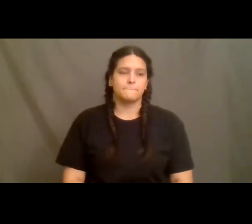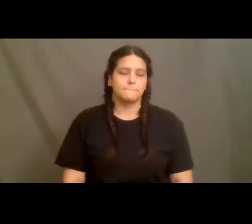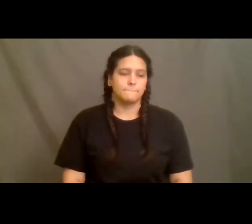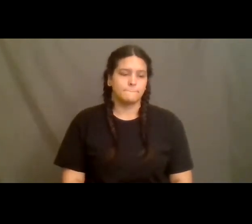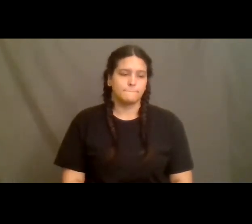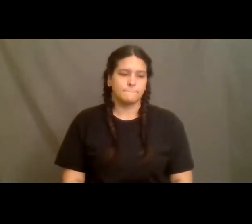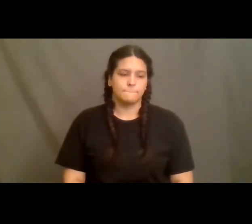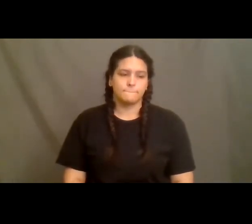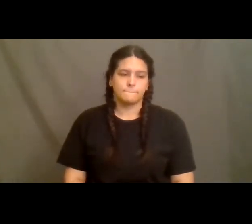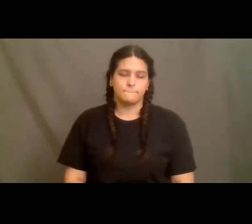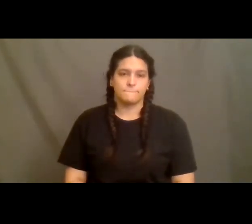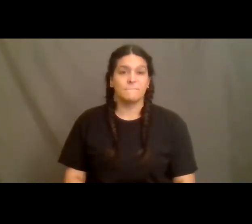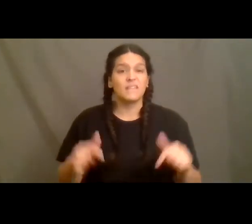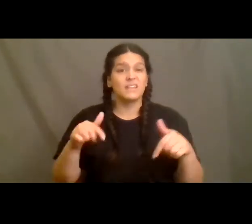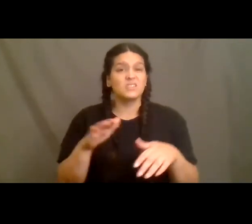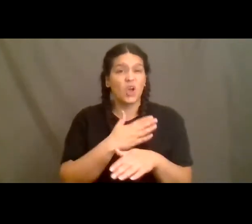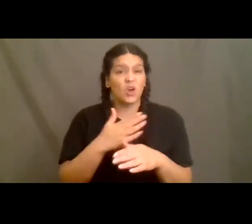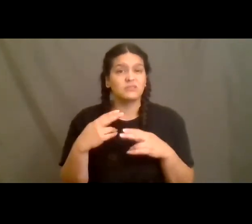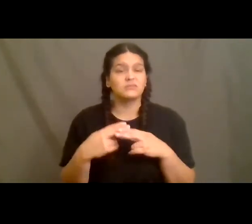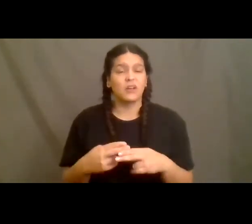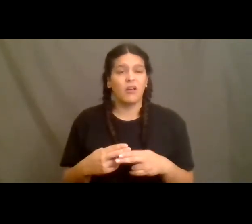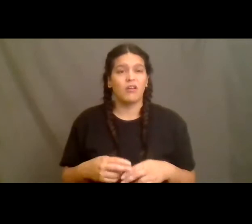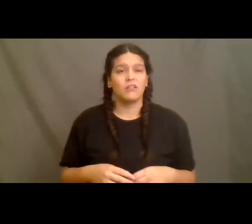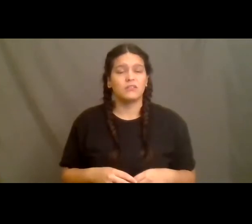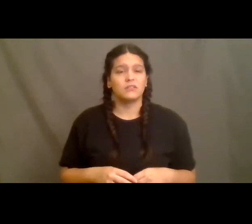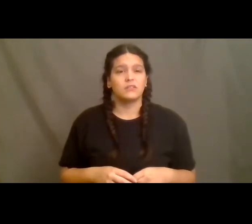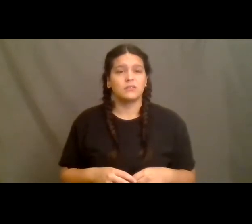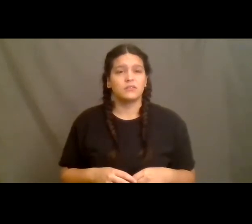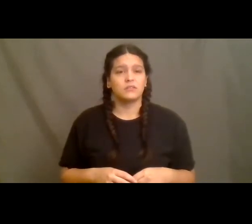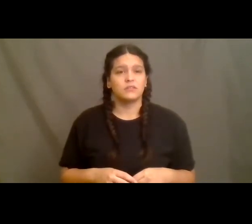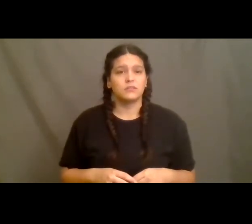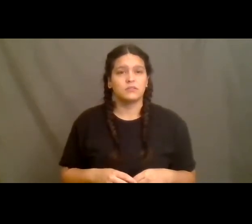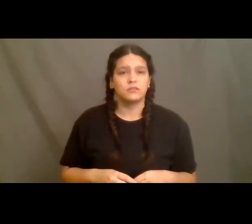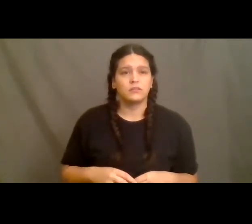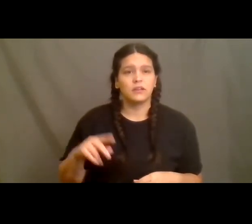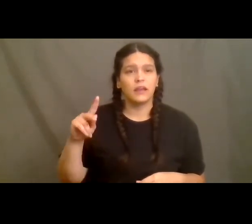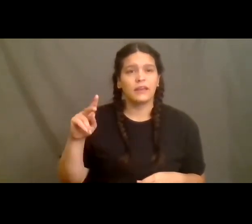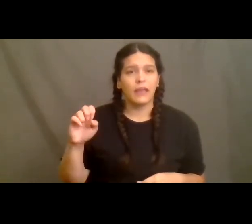the K'eh song. And my grandmother was a woman of K'eh. She really was.